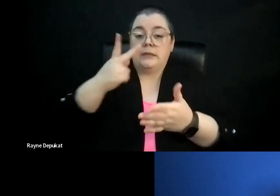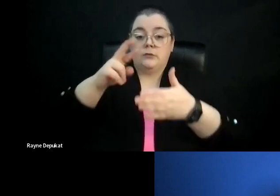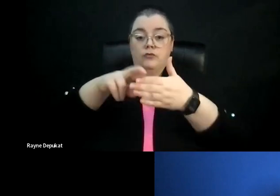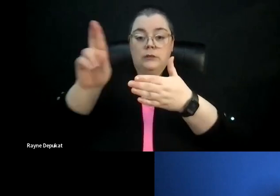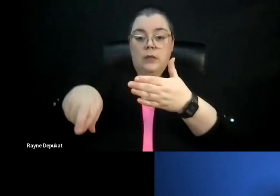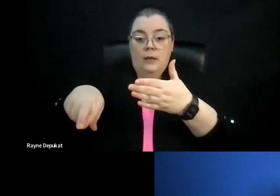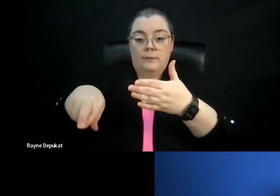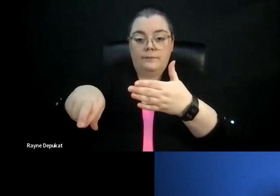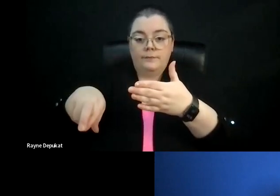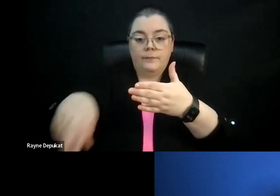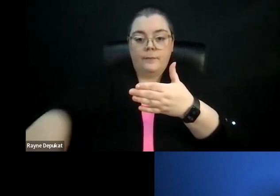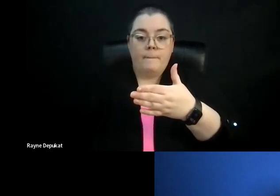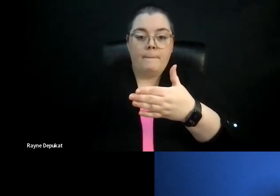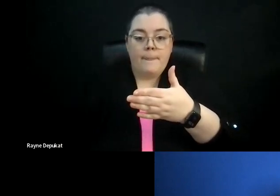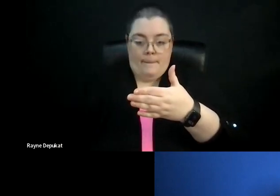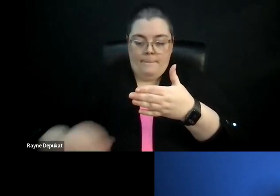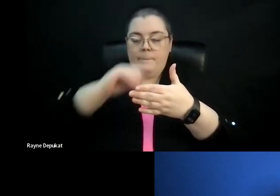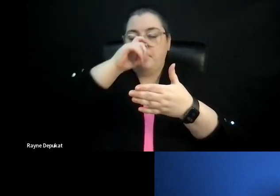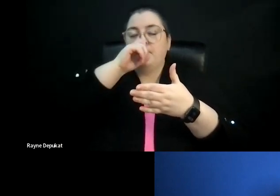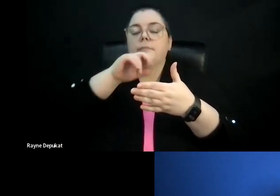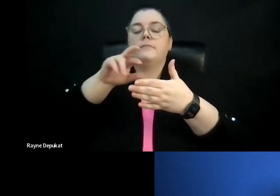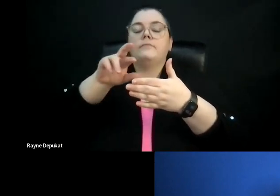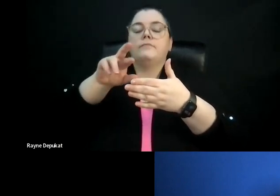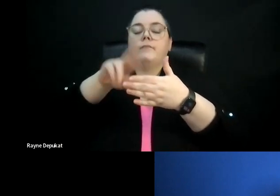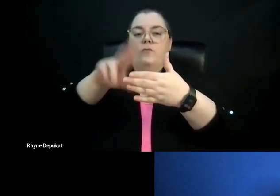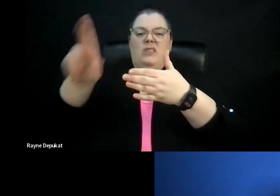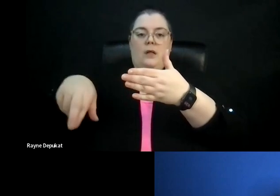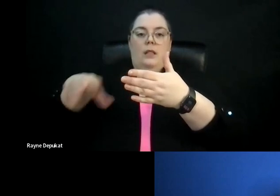From my chair point of view, what I'd like to see a result